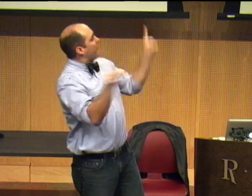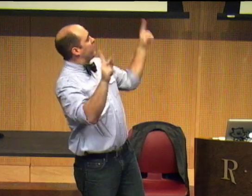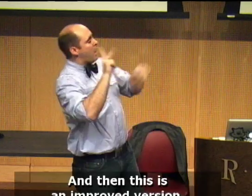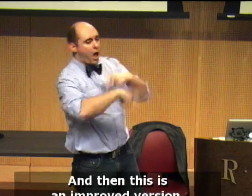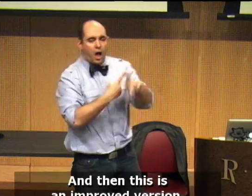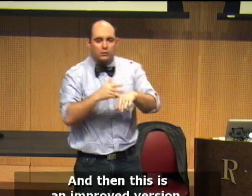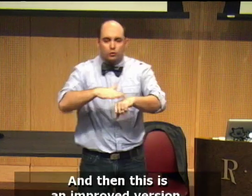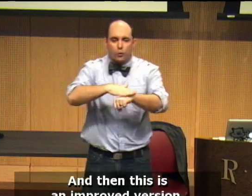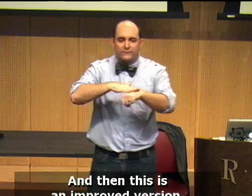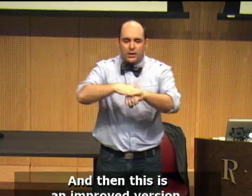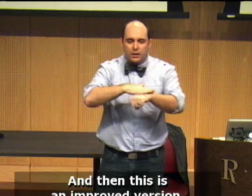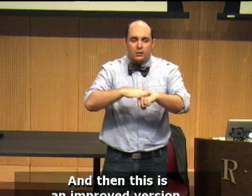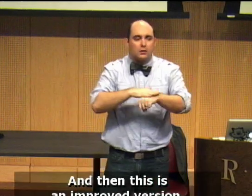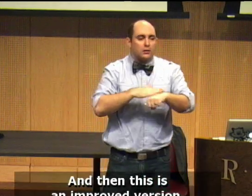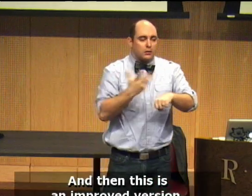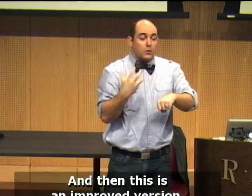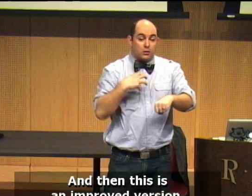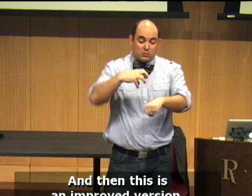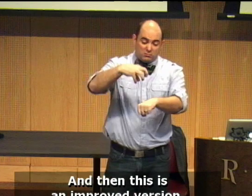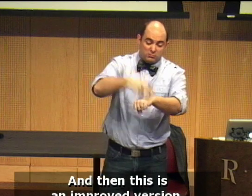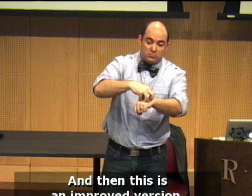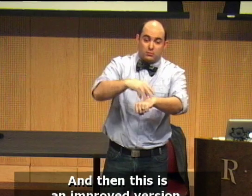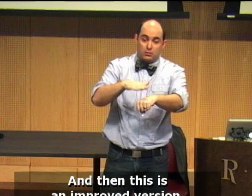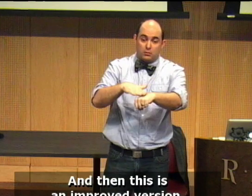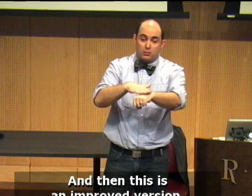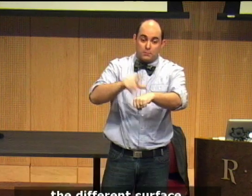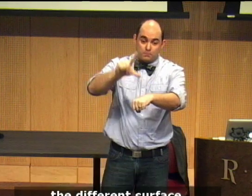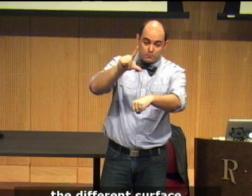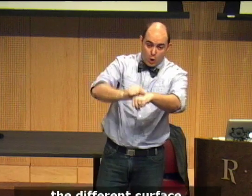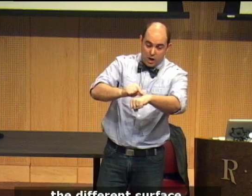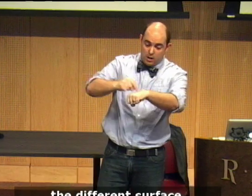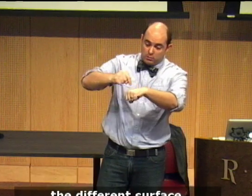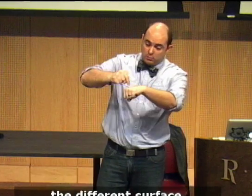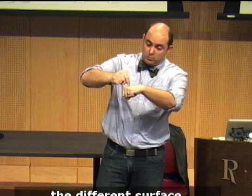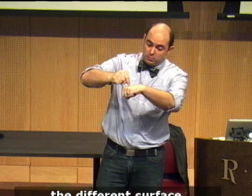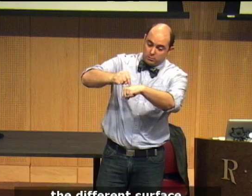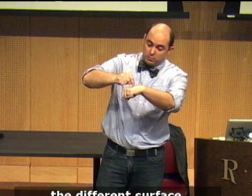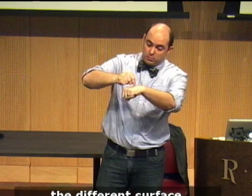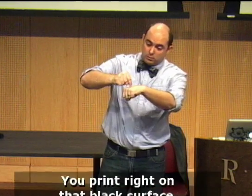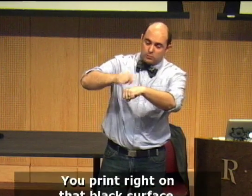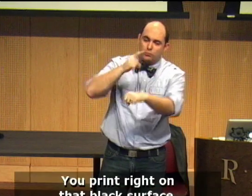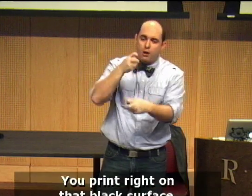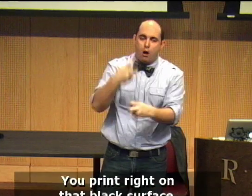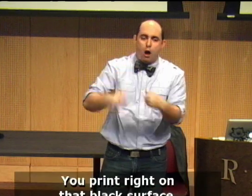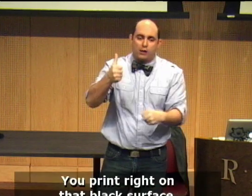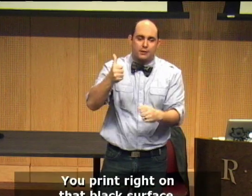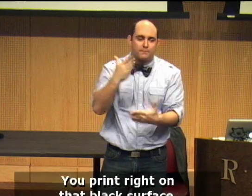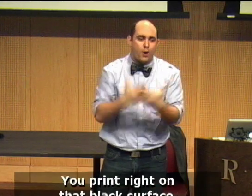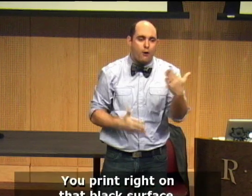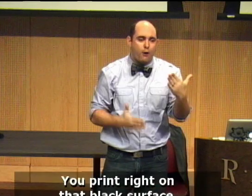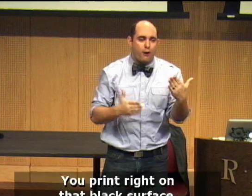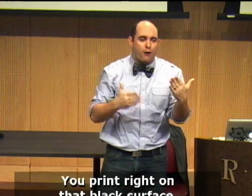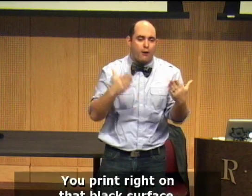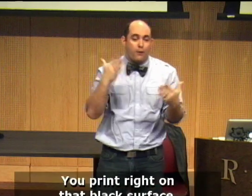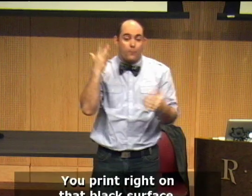And then this is an improved version with a different surface. You print right on that black